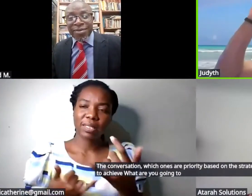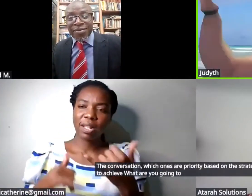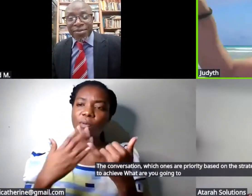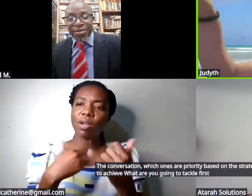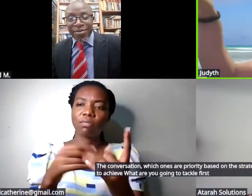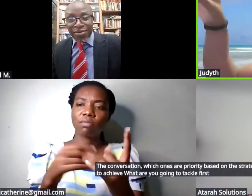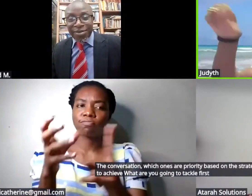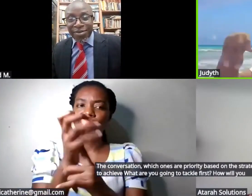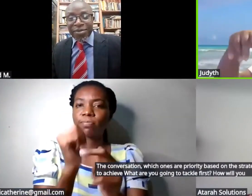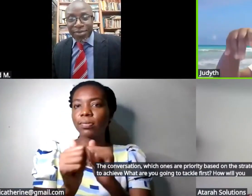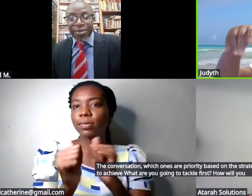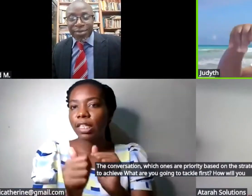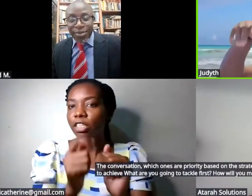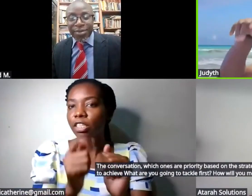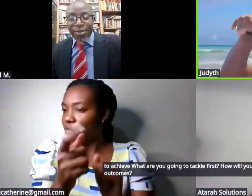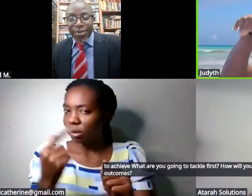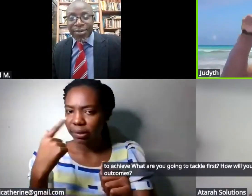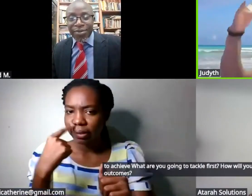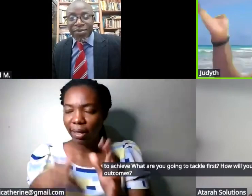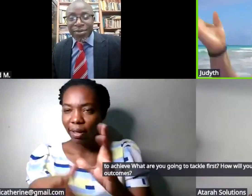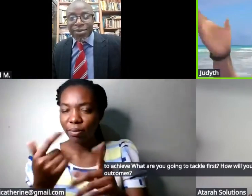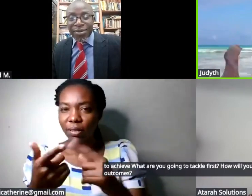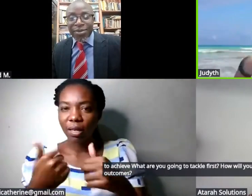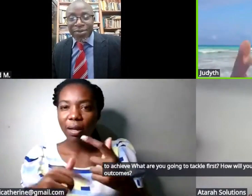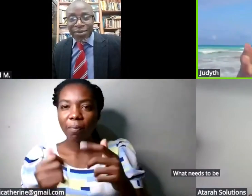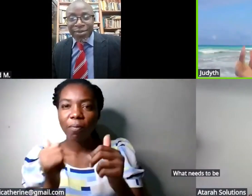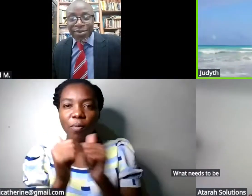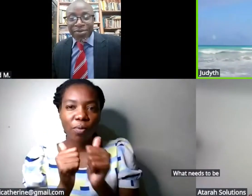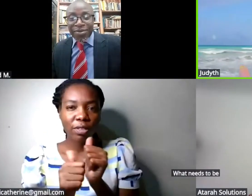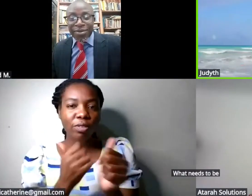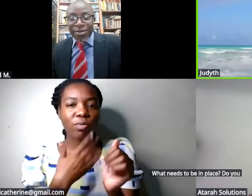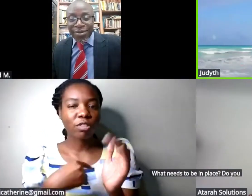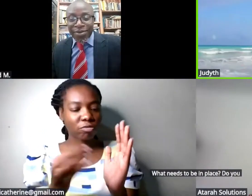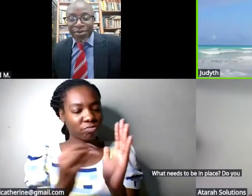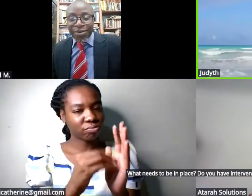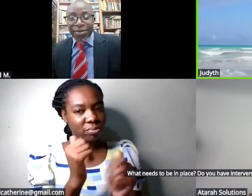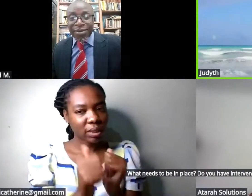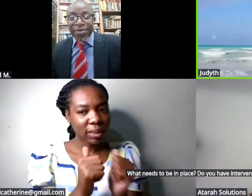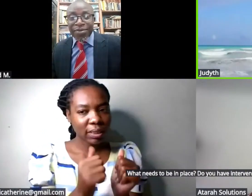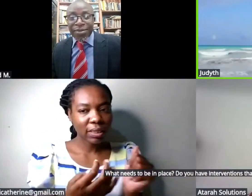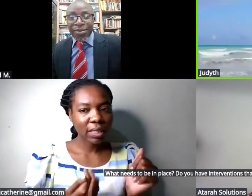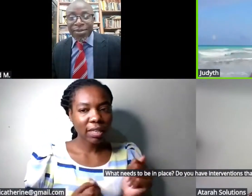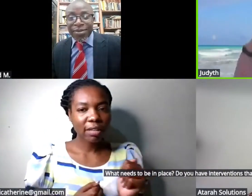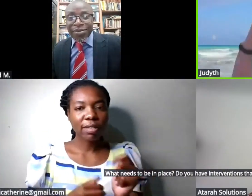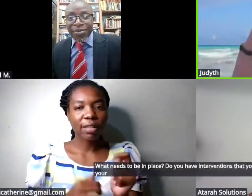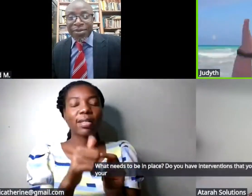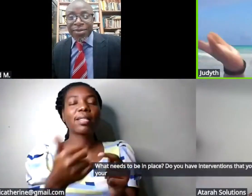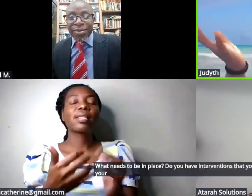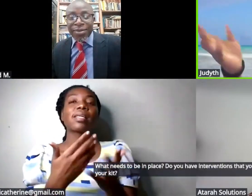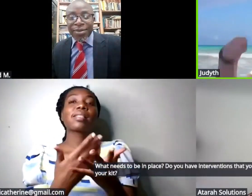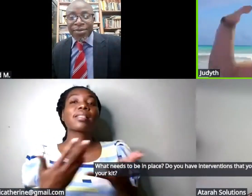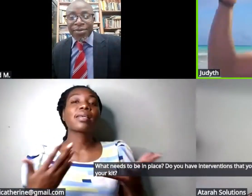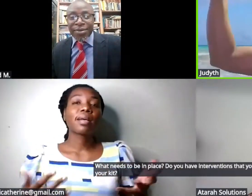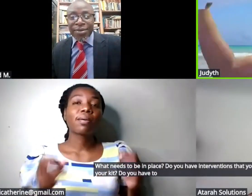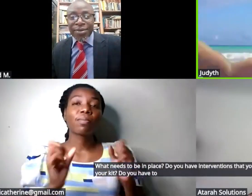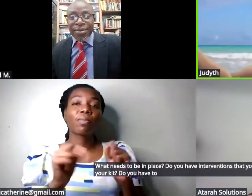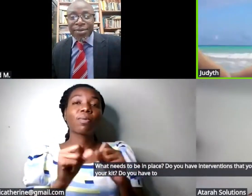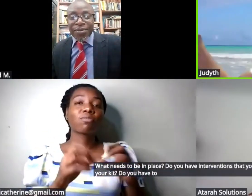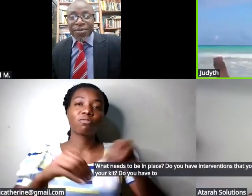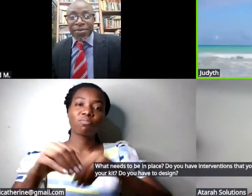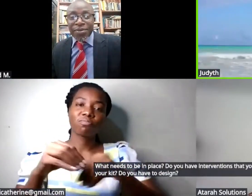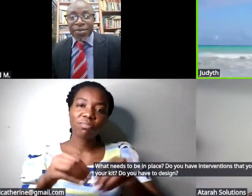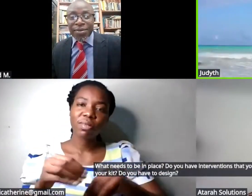will you measure the outcomes? What needs to be in place? Do you have interventions that you already have in your kit? Do you have to design? Do you have to